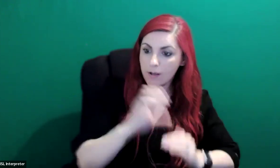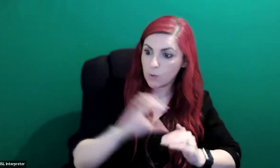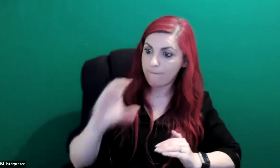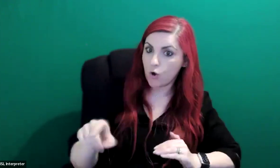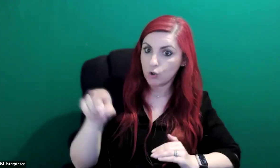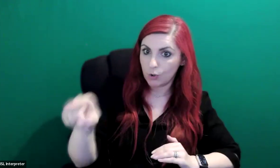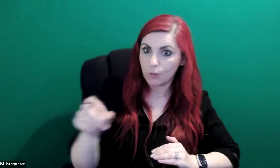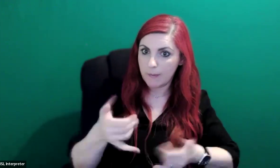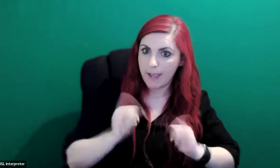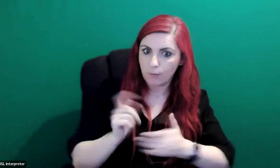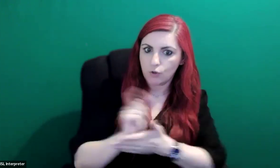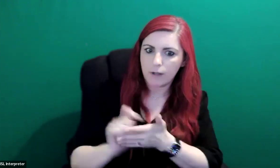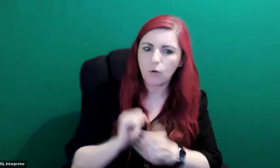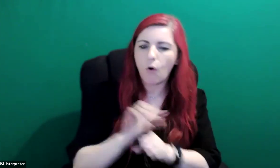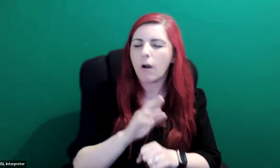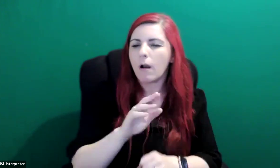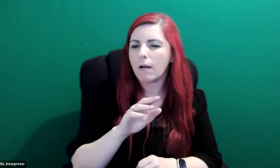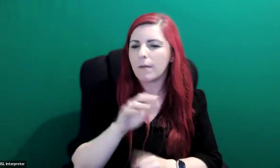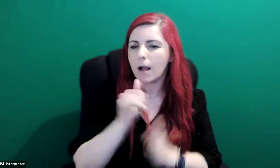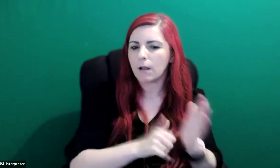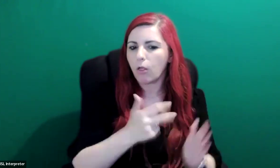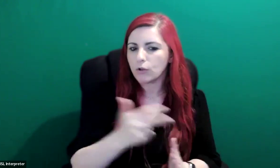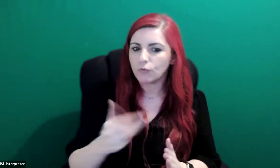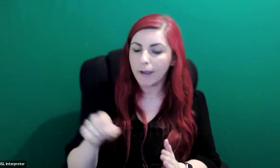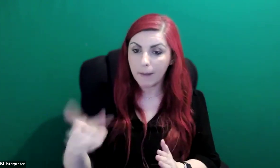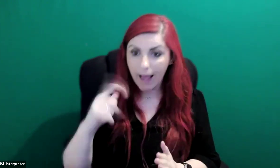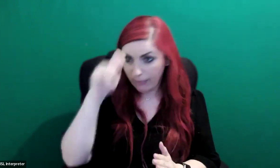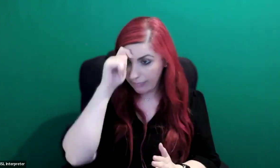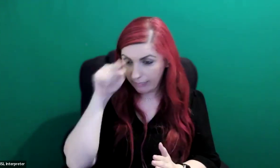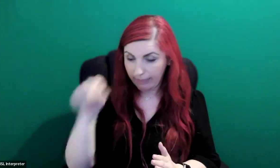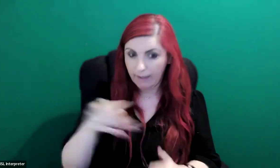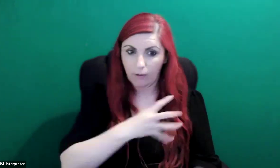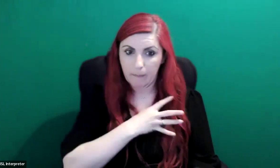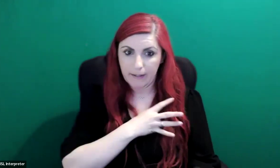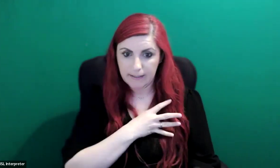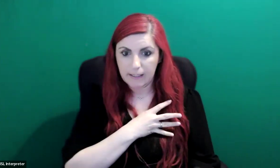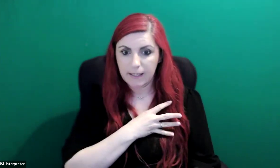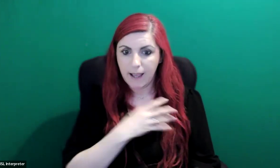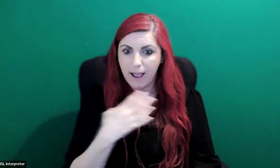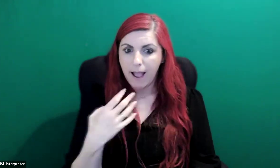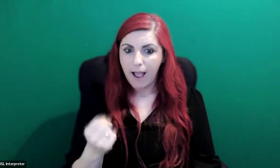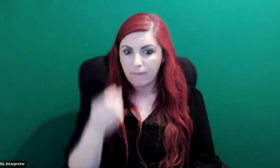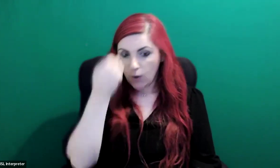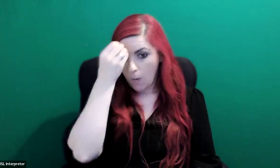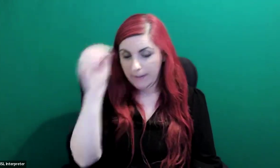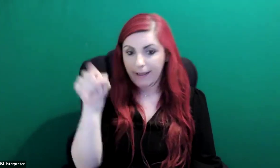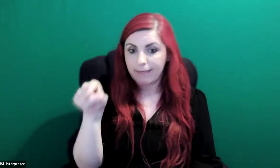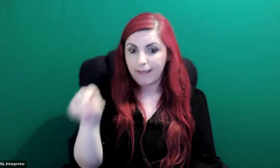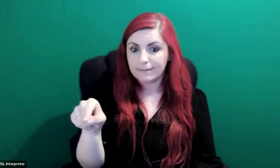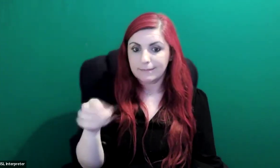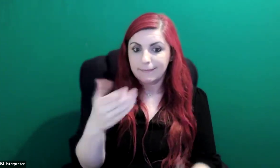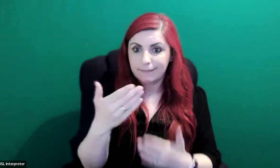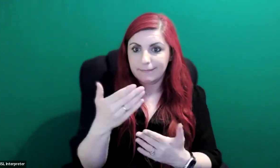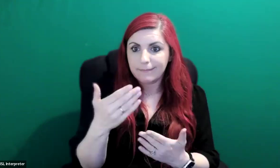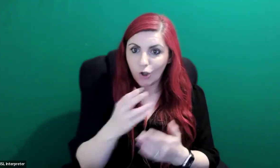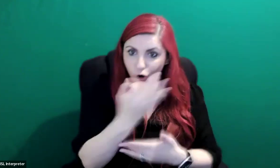Article 33.3. And I think the committee has the legal opinion that it is so, that the government should